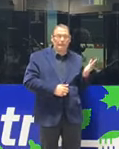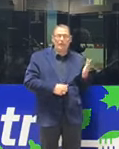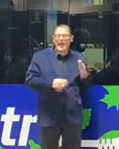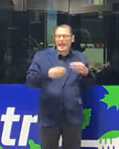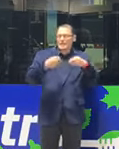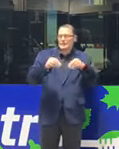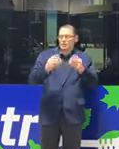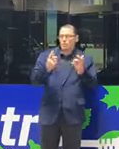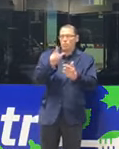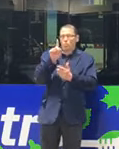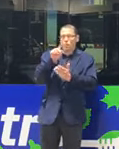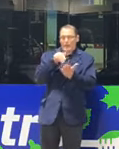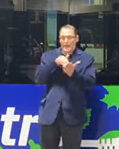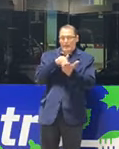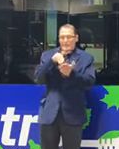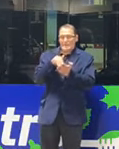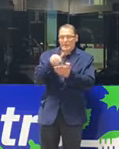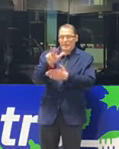right at